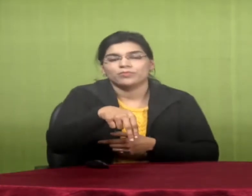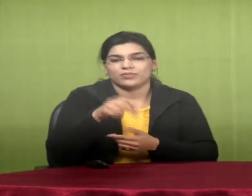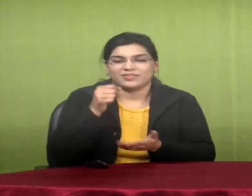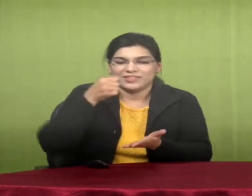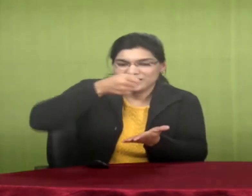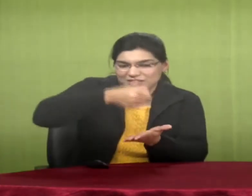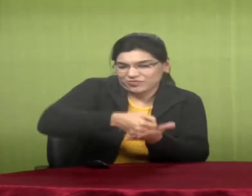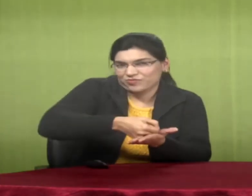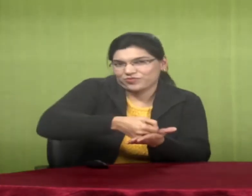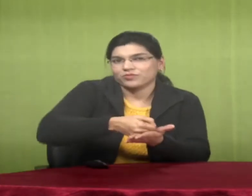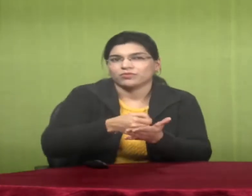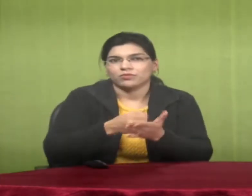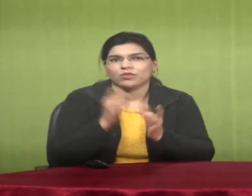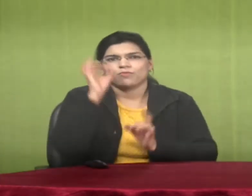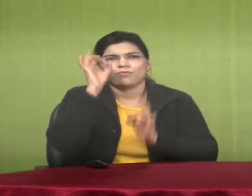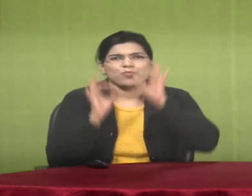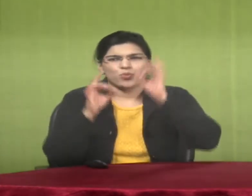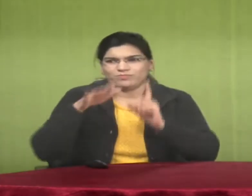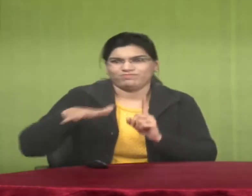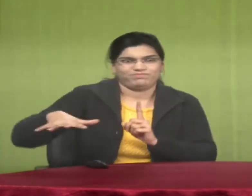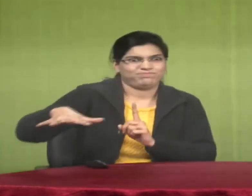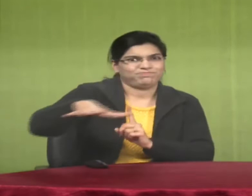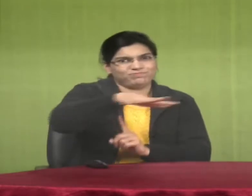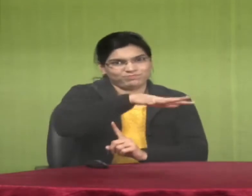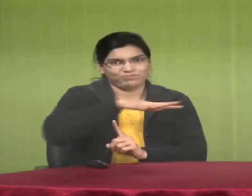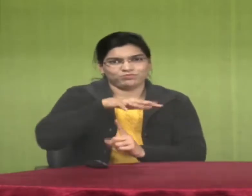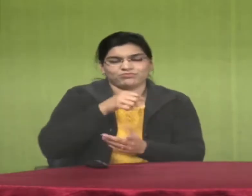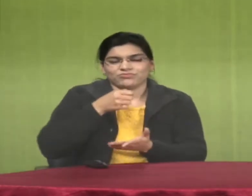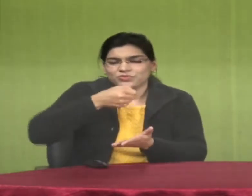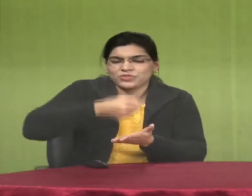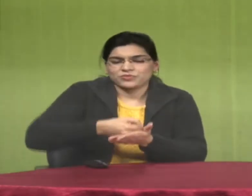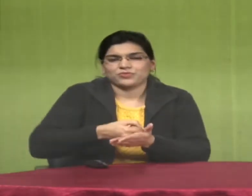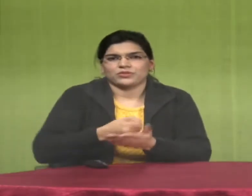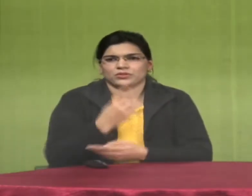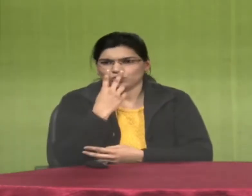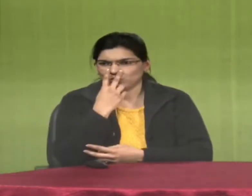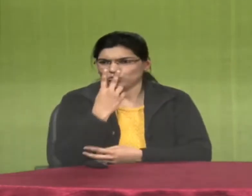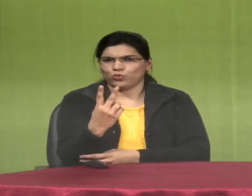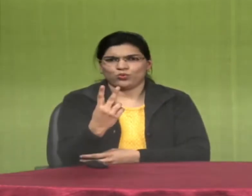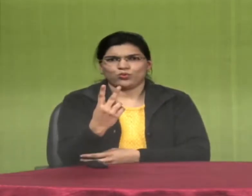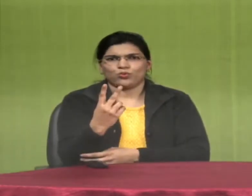woods, reaches a junction where two roads